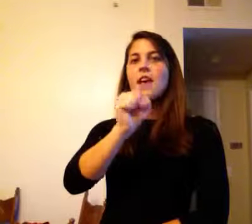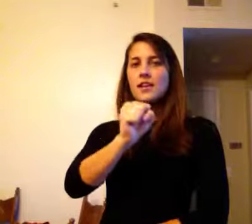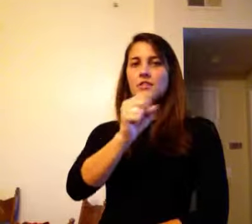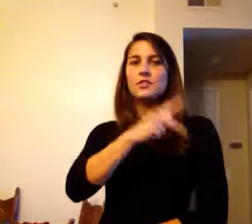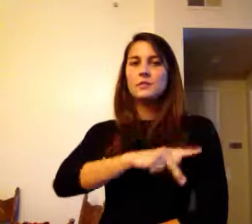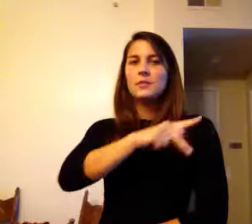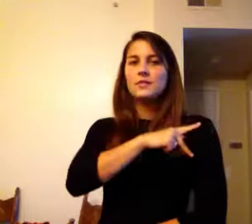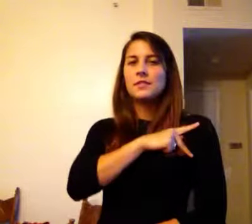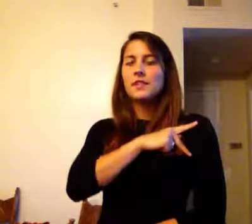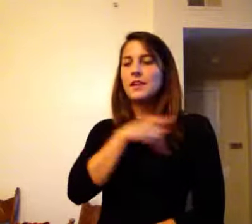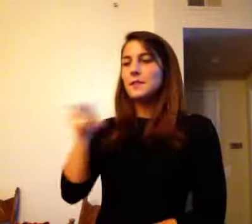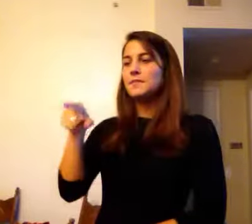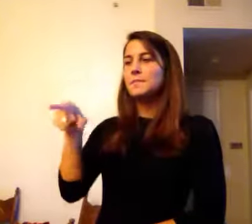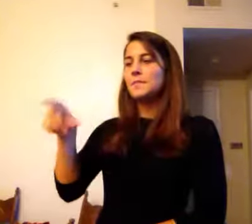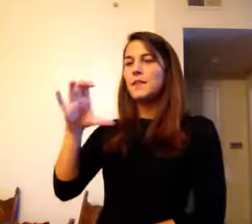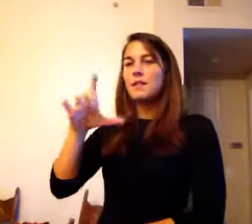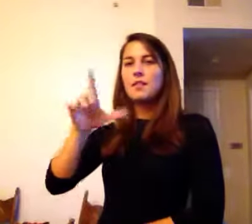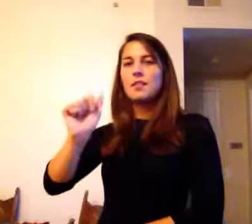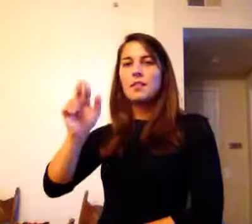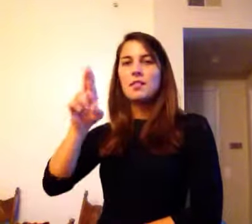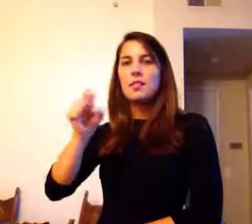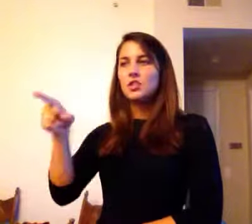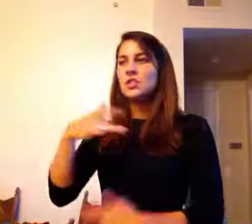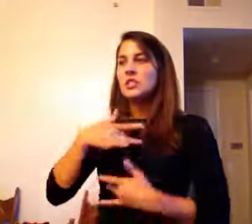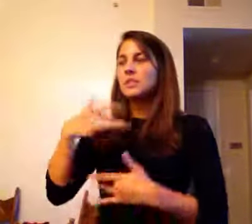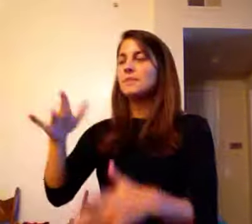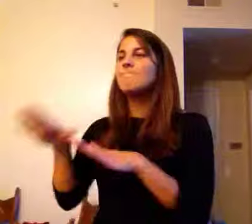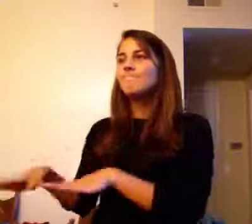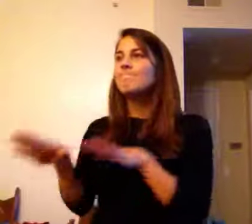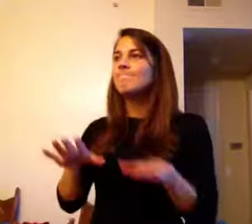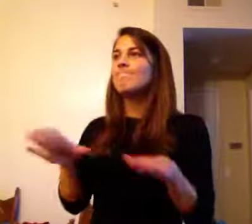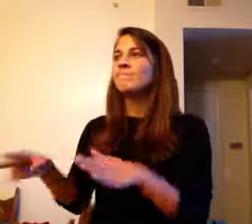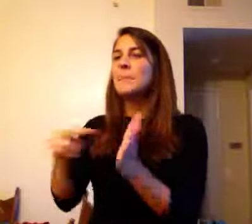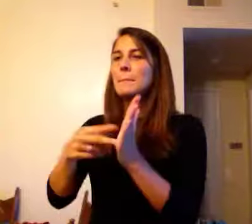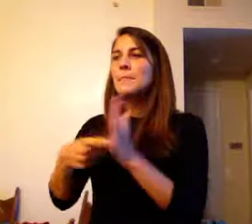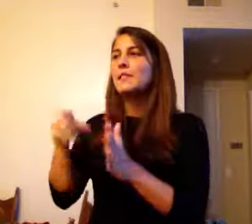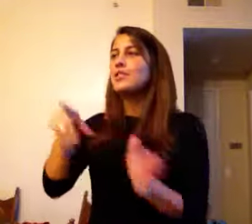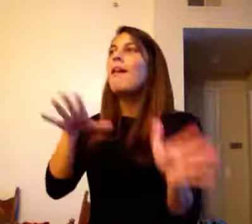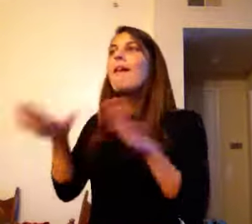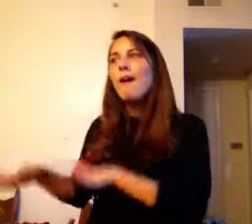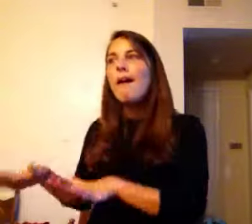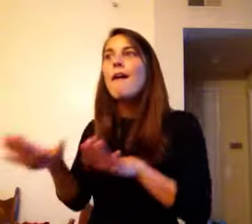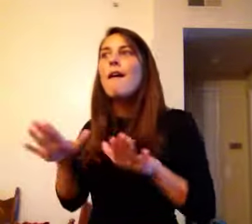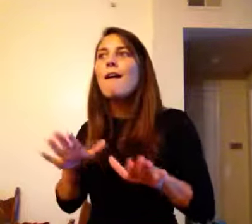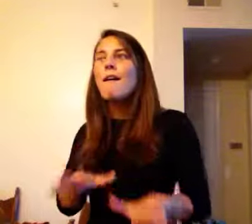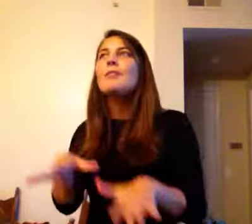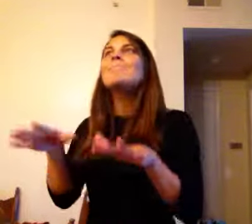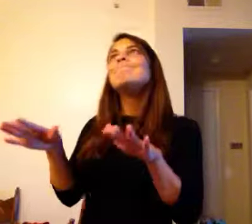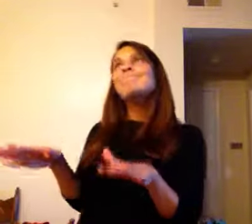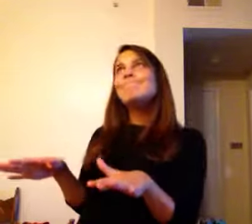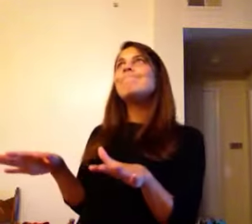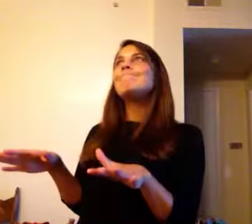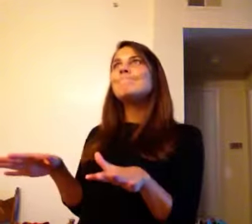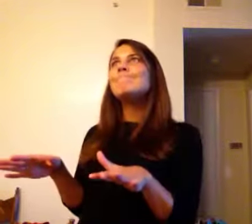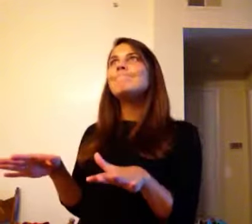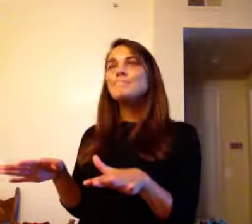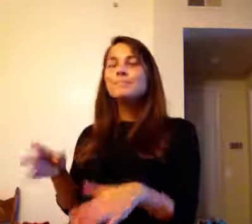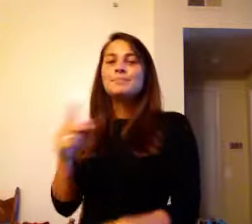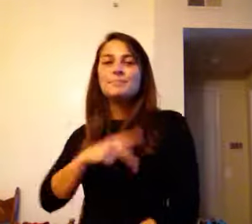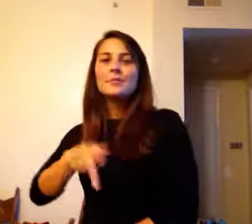laid-back, and/or confident personality. A psychologist might say that Jill ranks high on neuroticism,